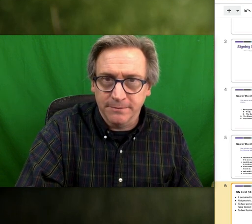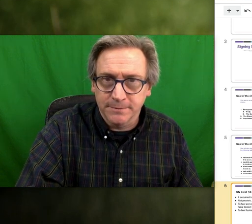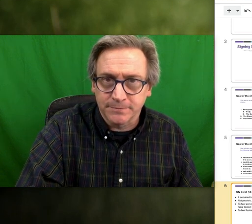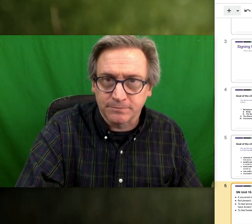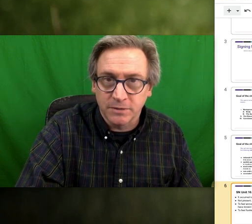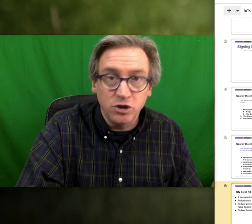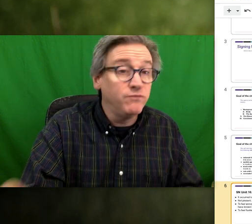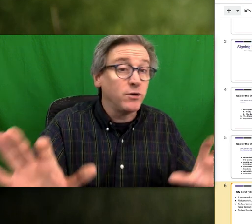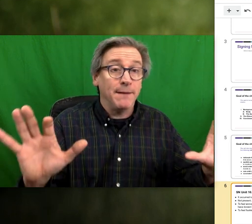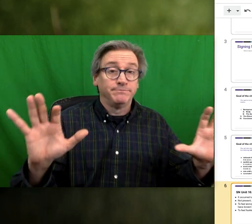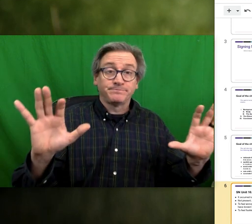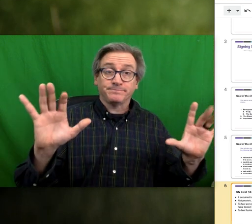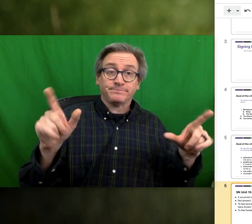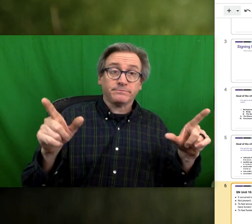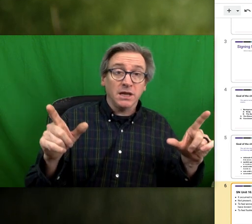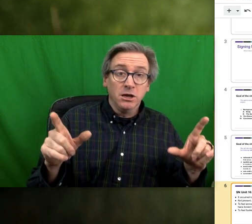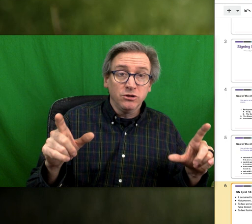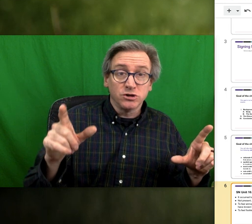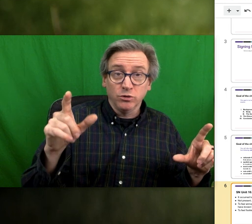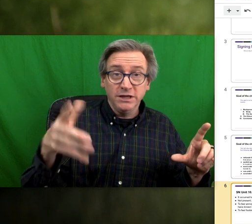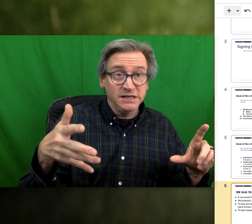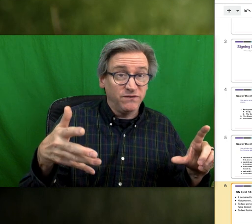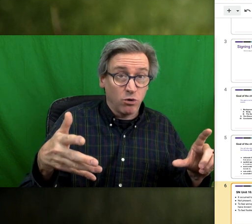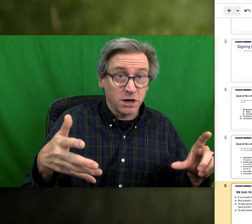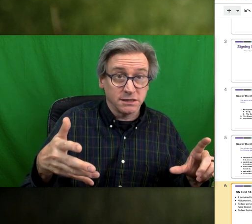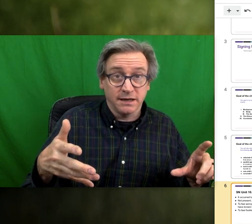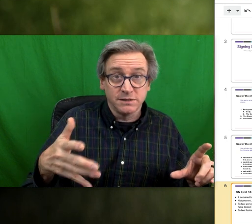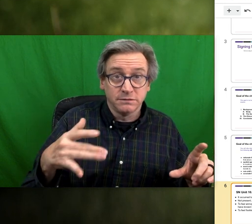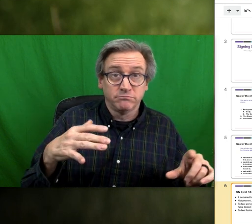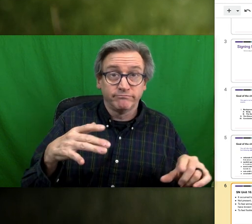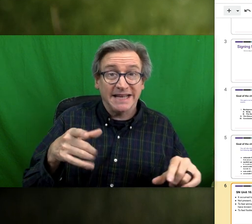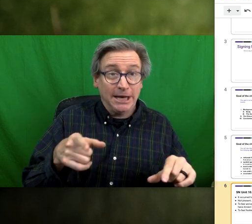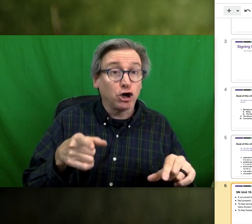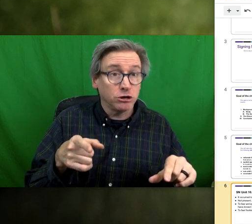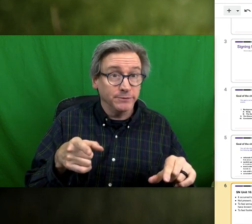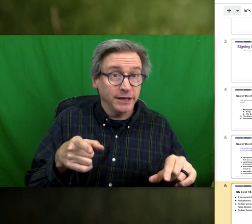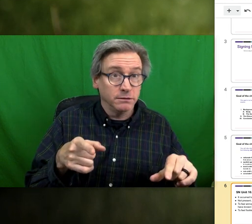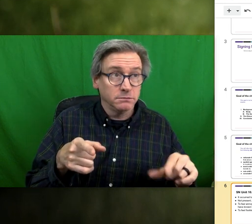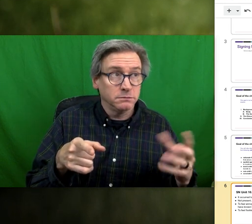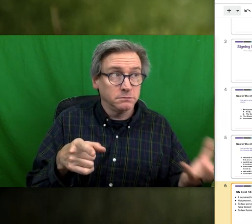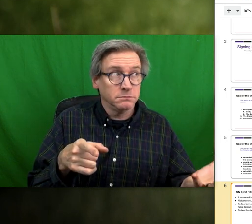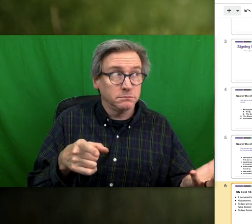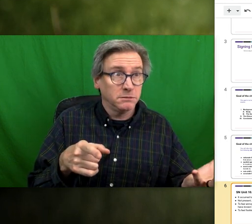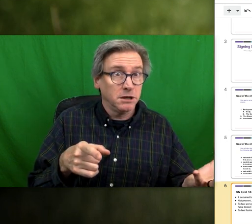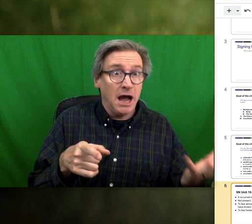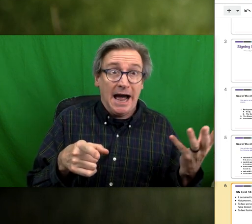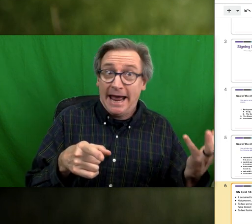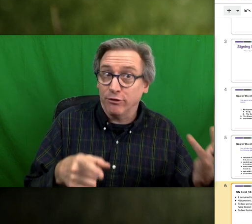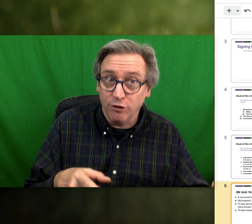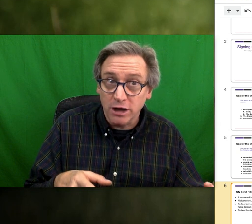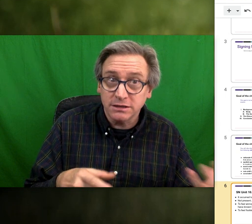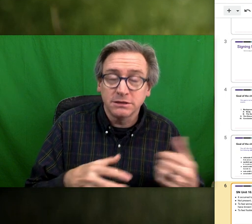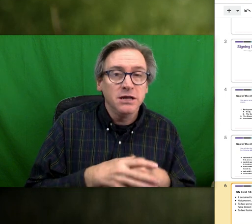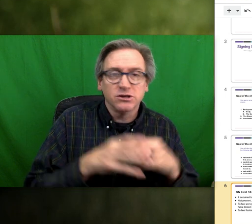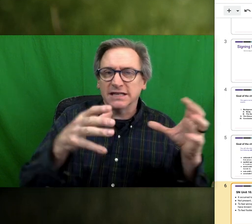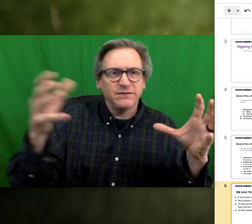define. New vocab. There's only these four concepts. It occurred to me. I had a